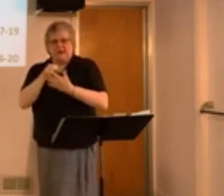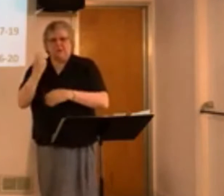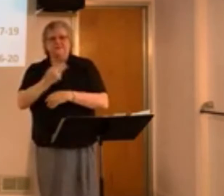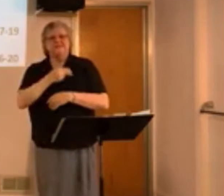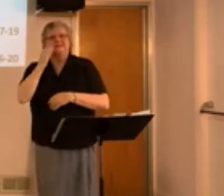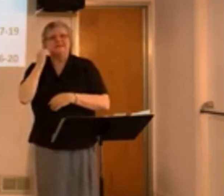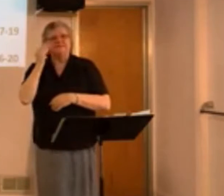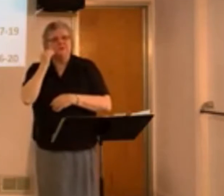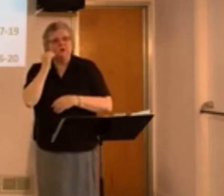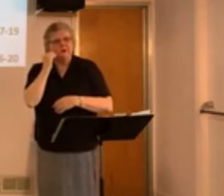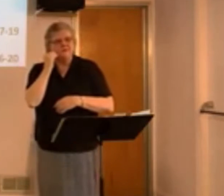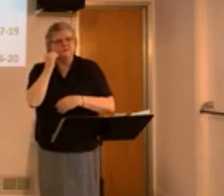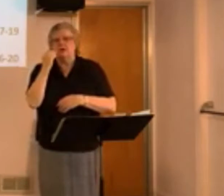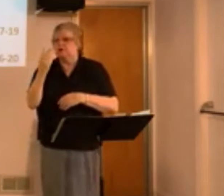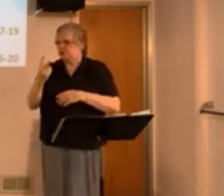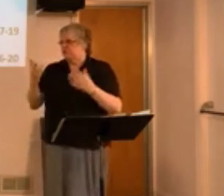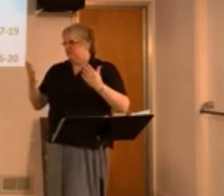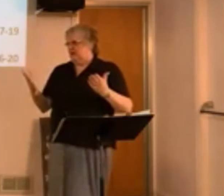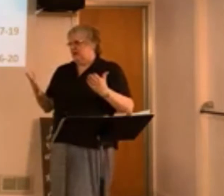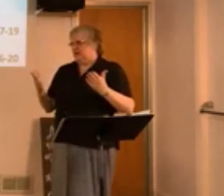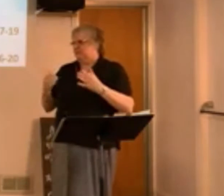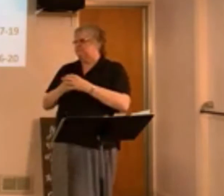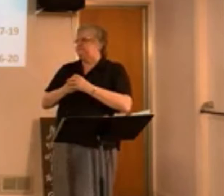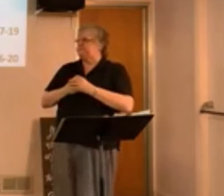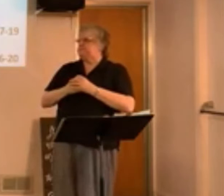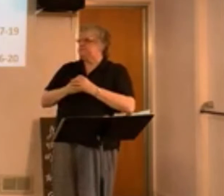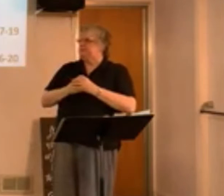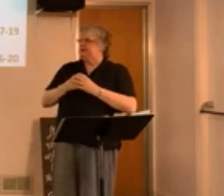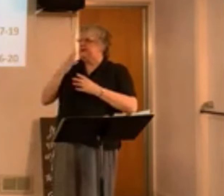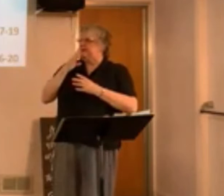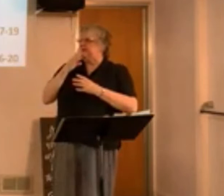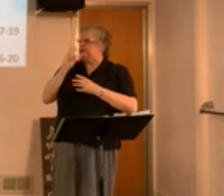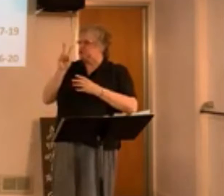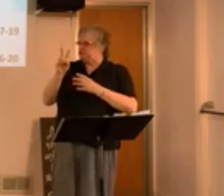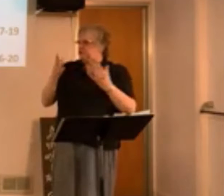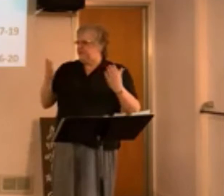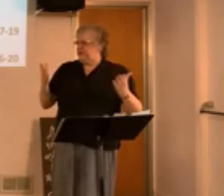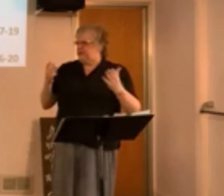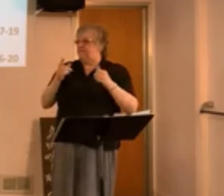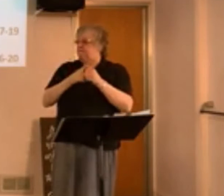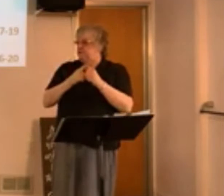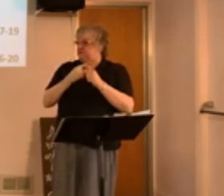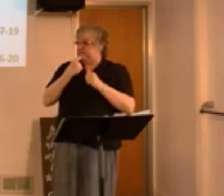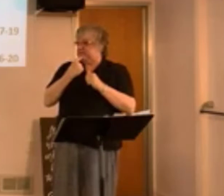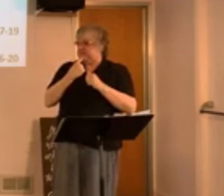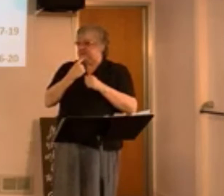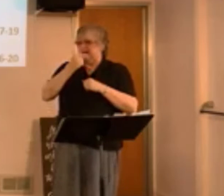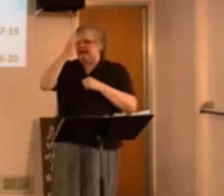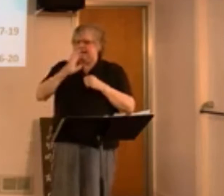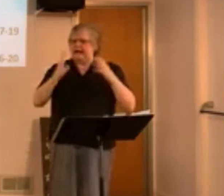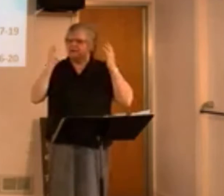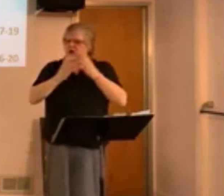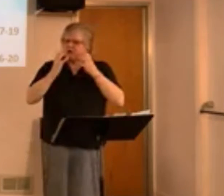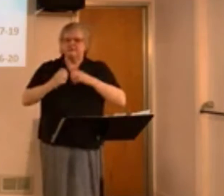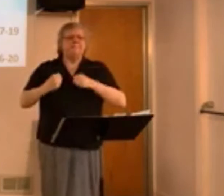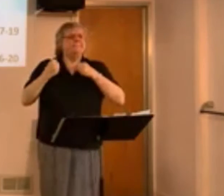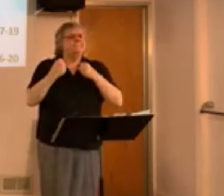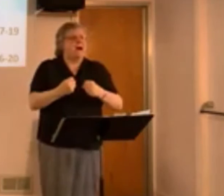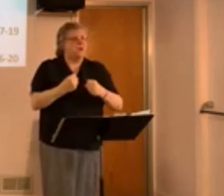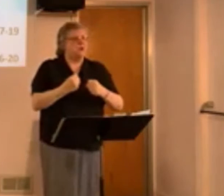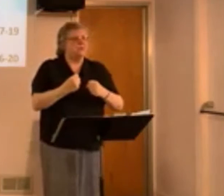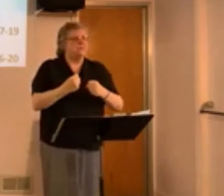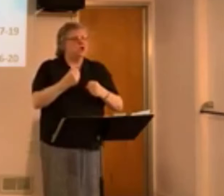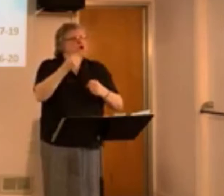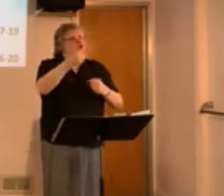experience at least two things. Now, he mentions two things here. First is God's awesome power. If